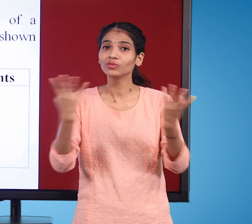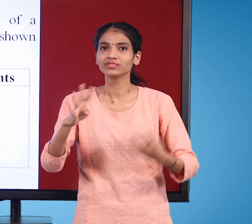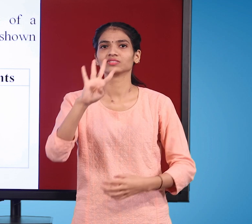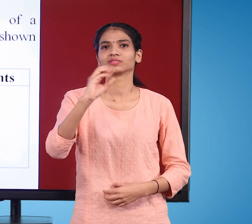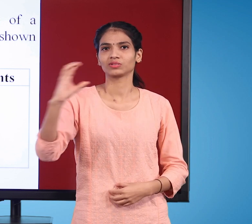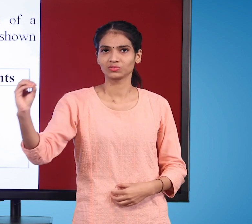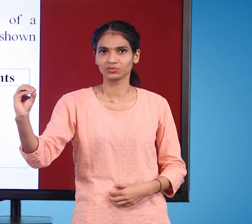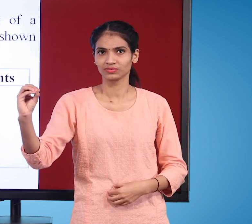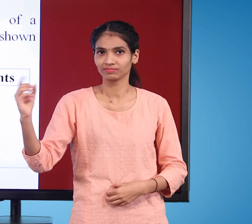400.